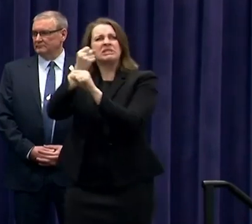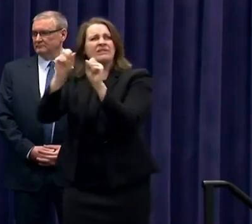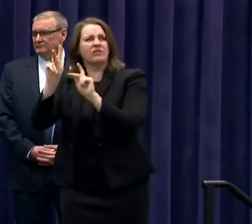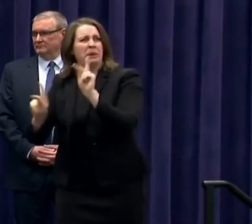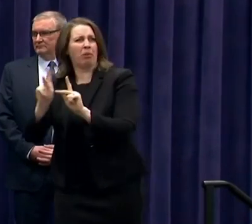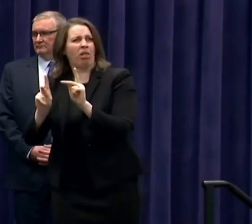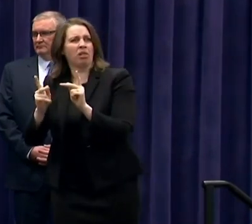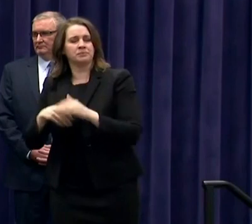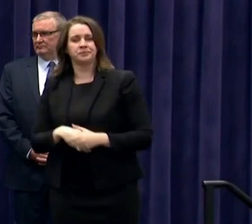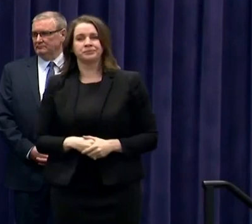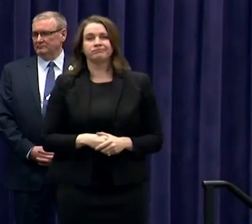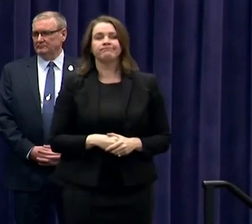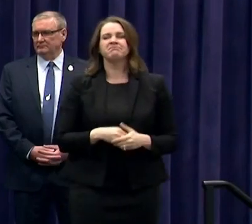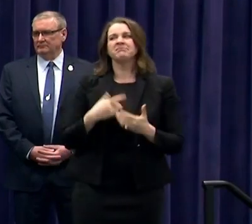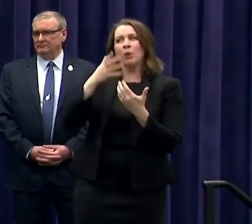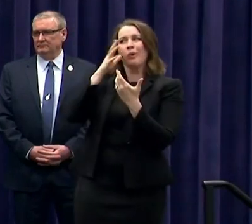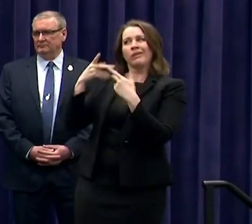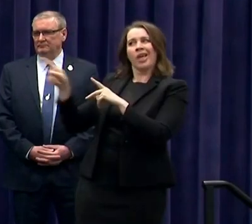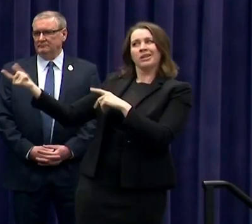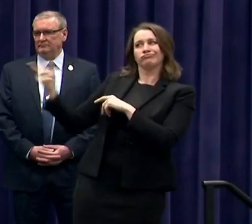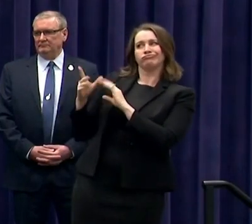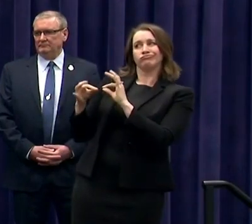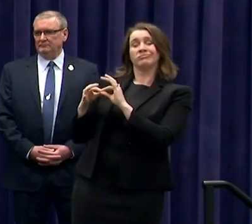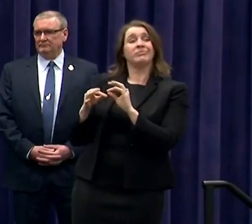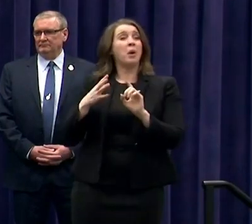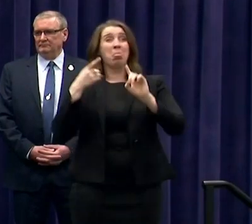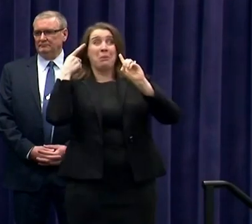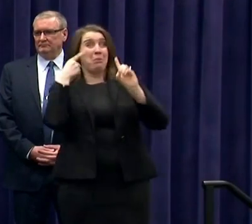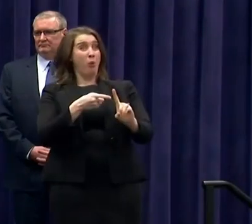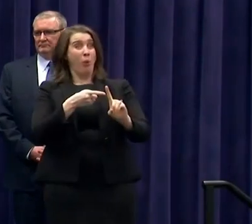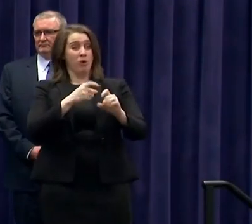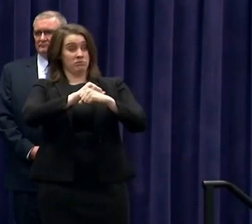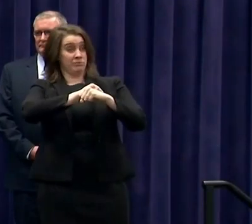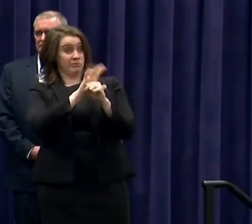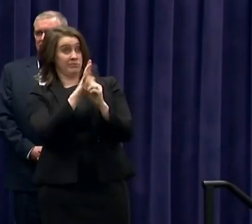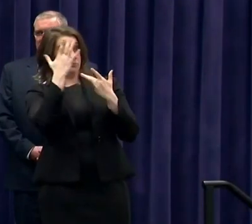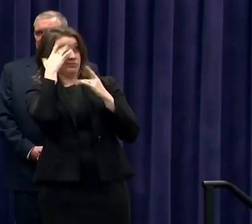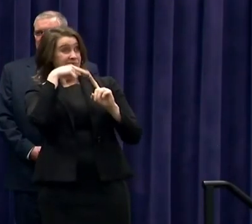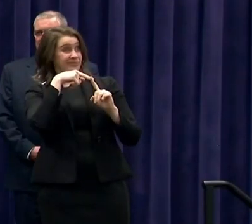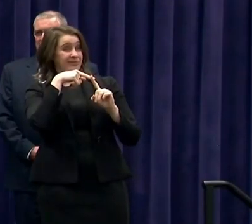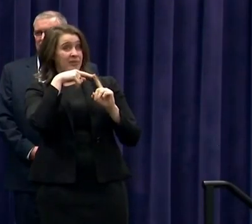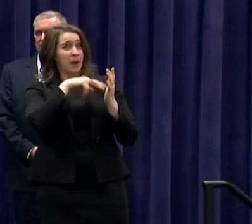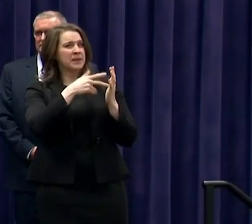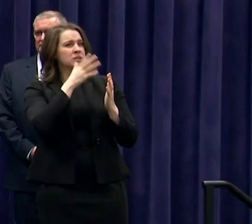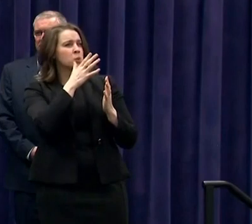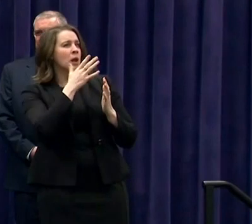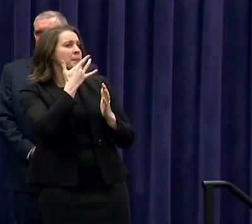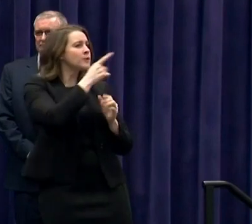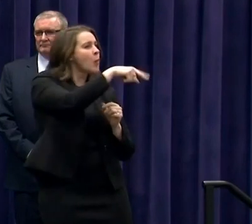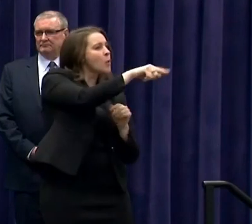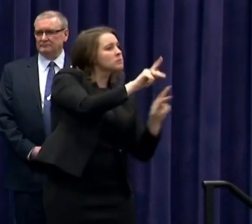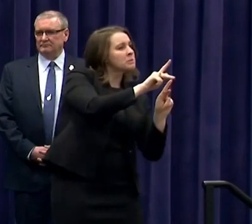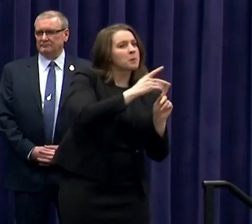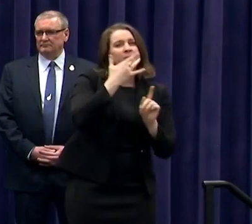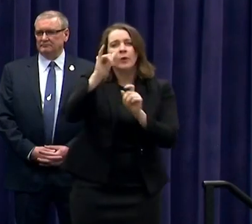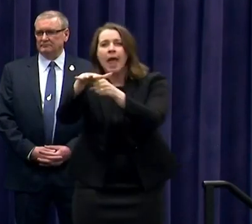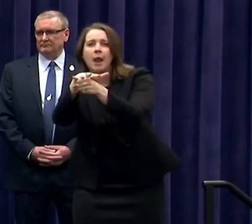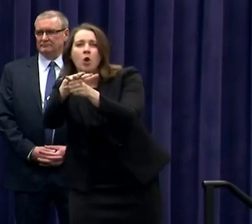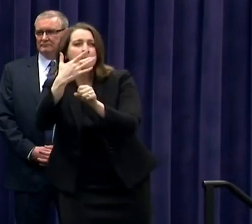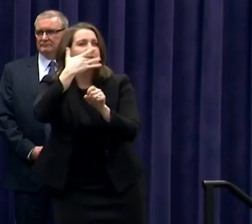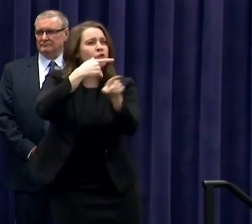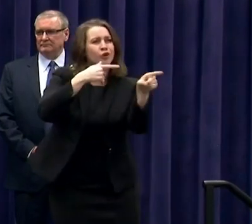Look, the reality is this disease doesn't discriminate. It doesn't discriminate by race, geography, or otherwise.